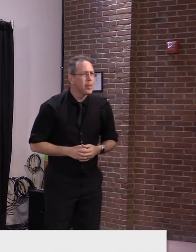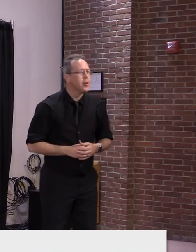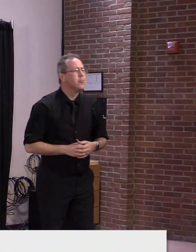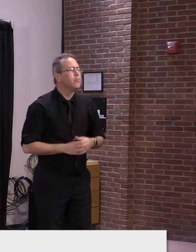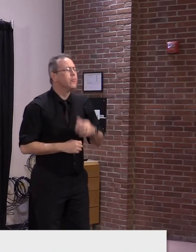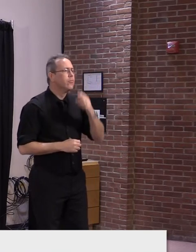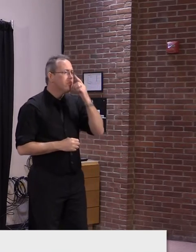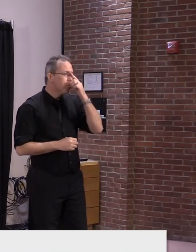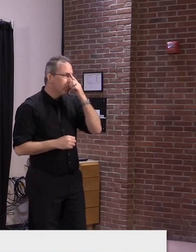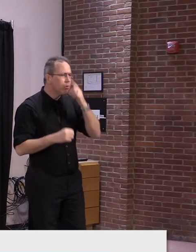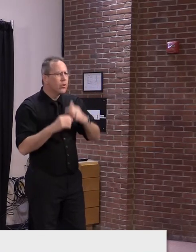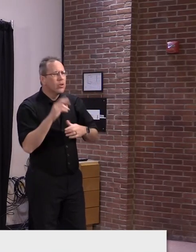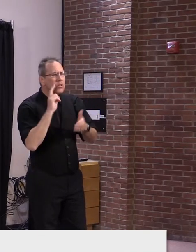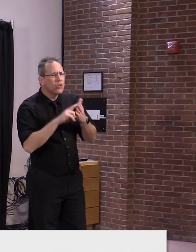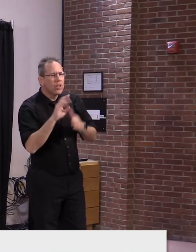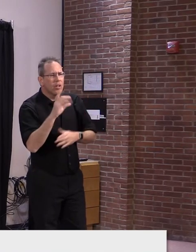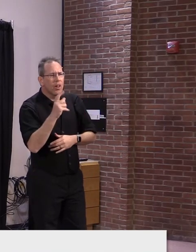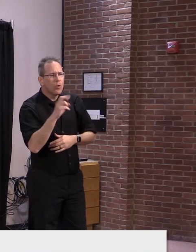Yes,